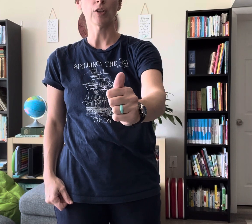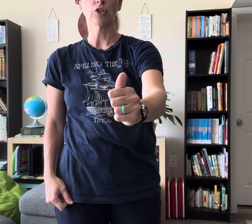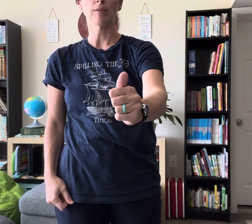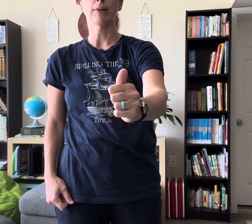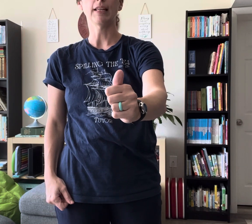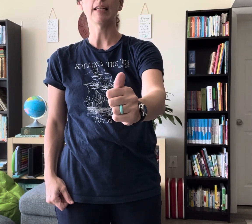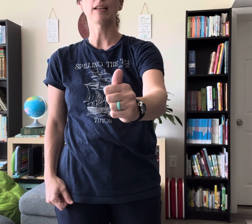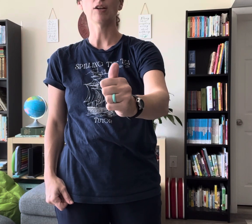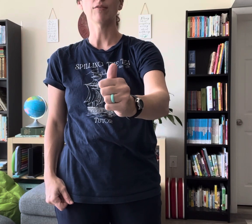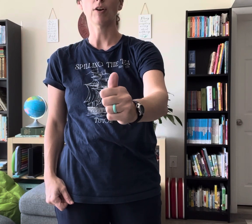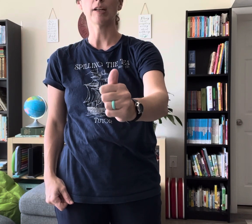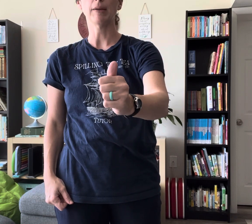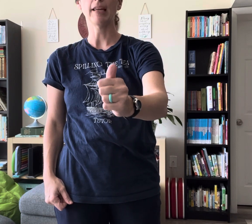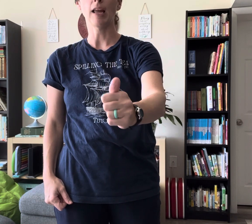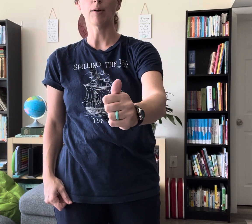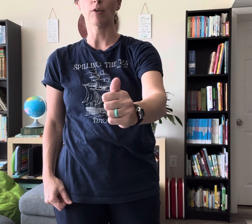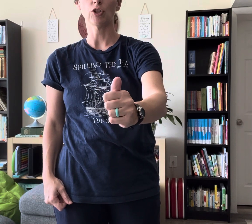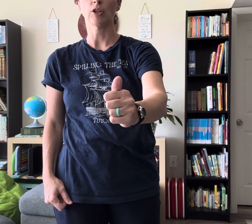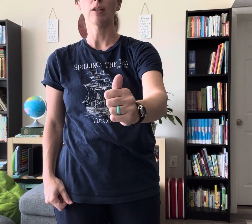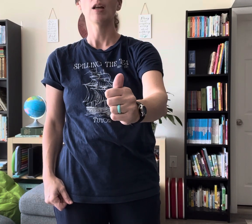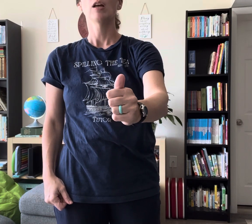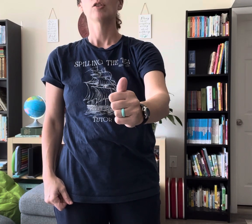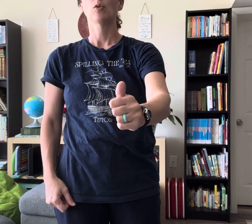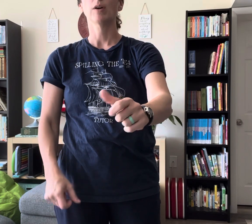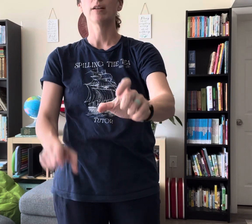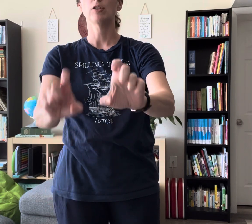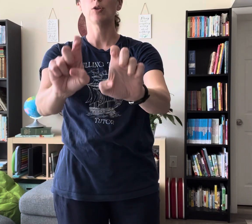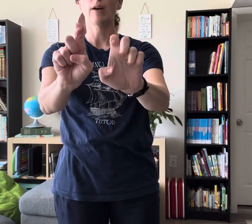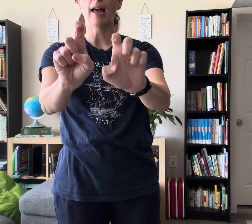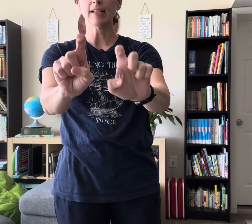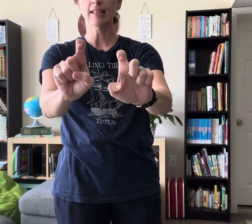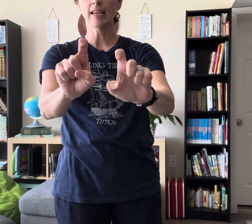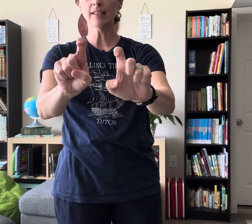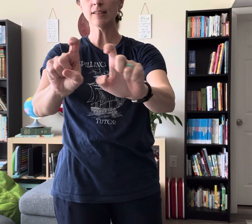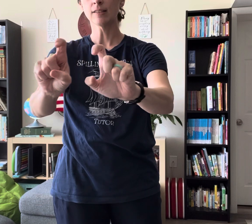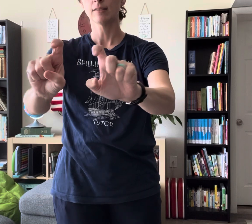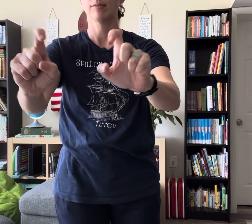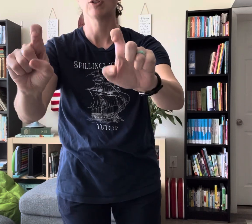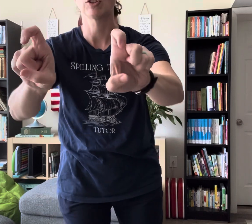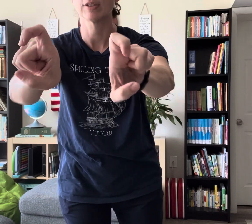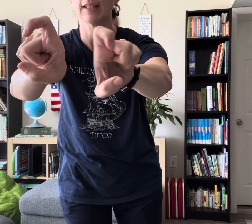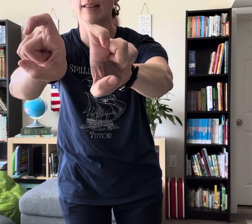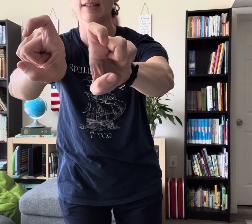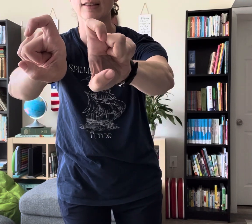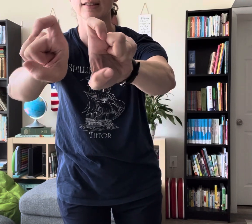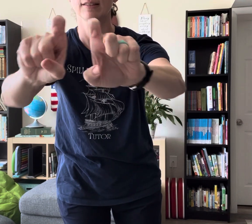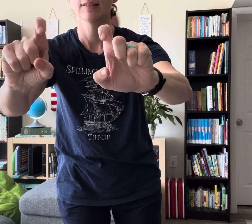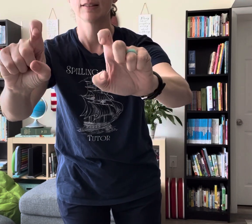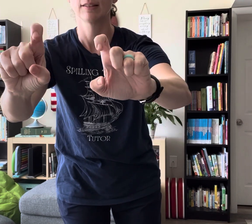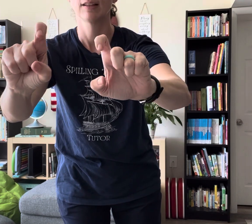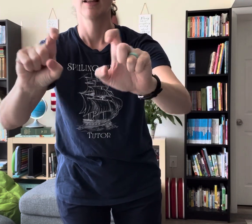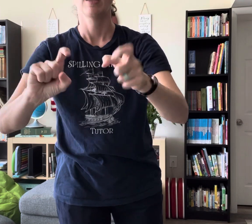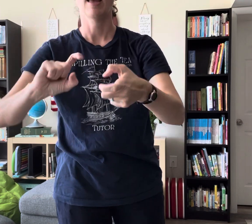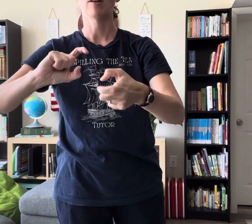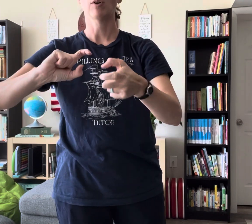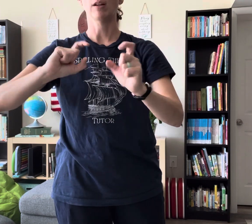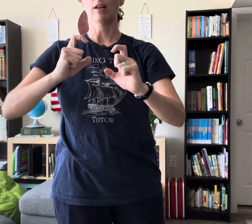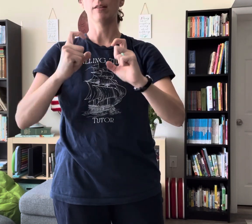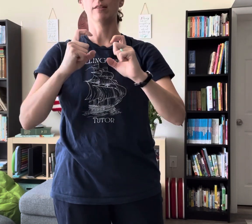Christian, but then he converted and became a Christian. So we're going to do X hands, which is just like this. And they're